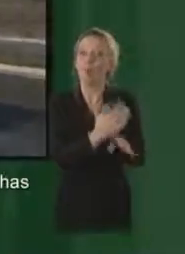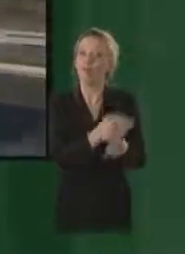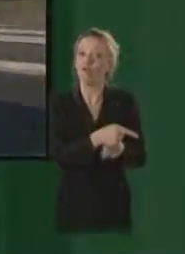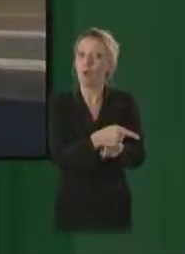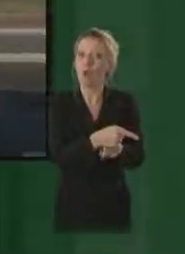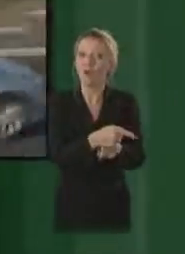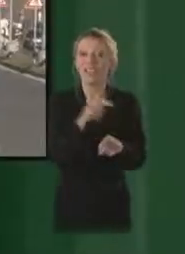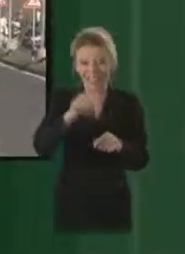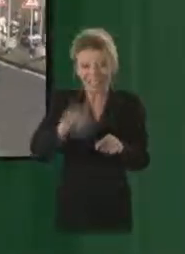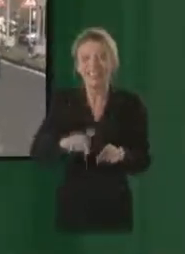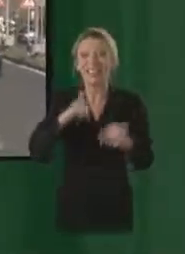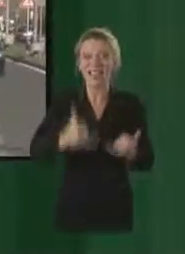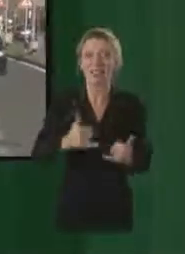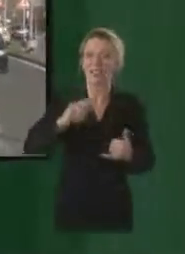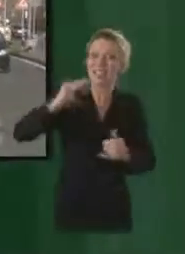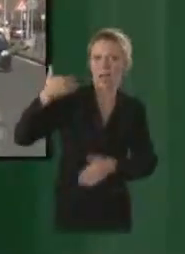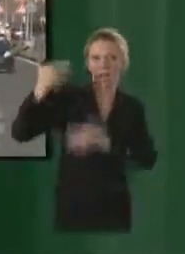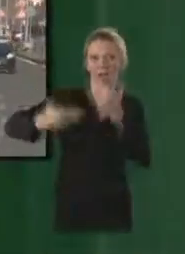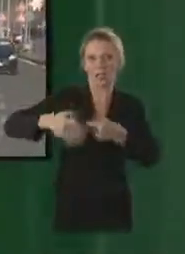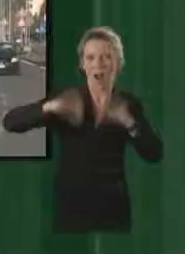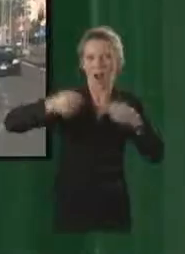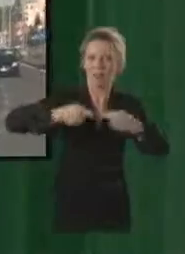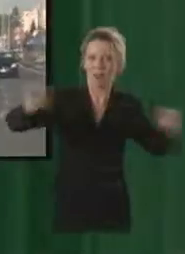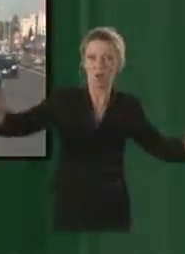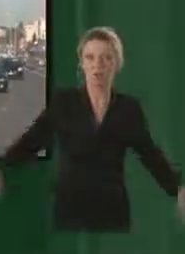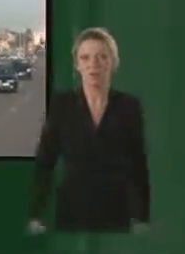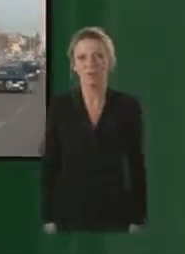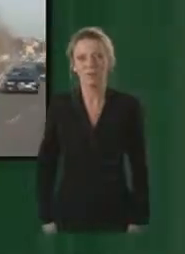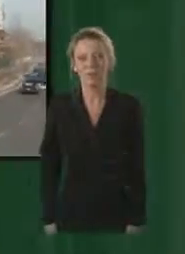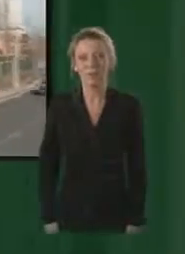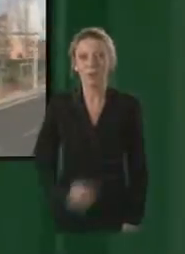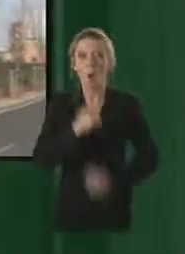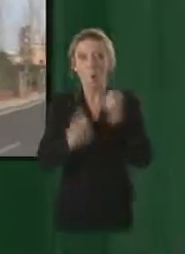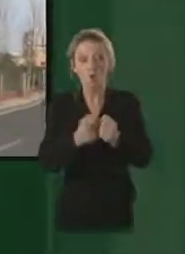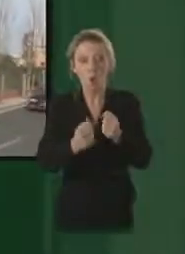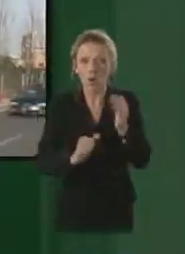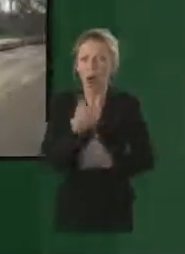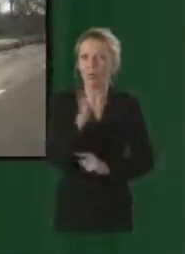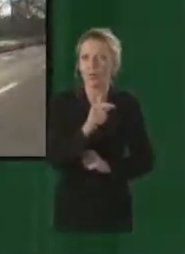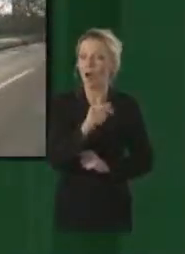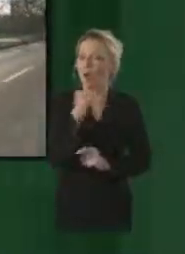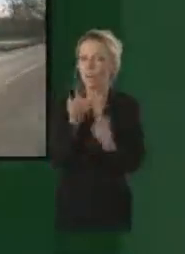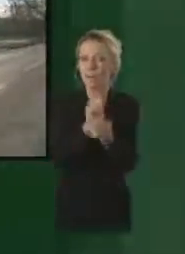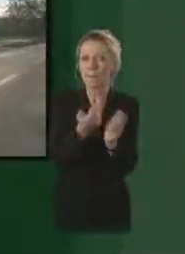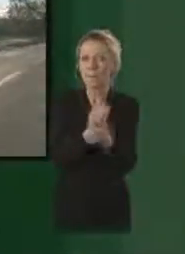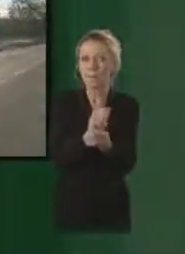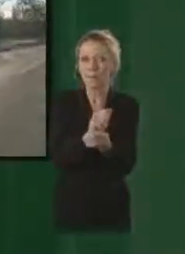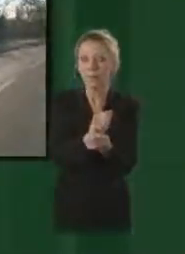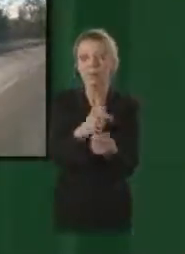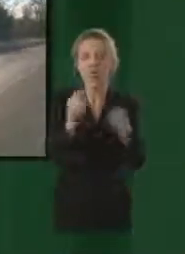generation. A lot has changed, especially in the engine compartment. Toyota Optimal Drive refers to a bunch of modifications to the